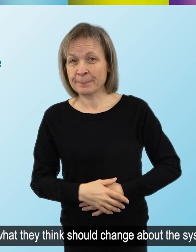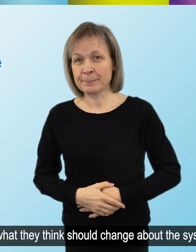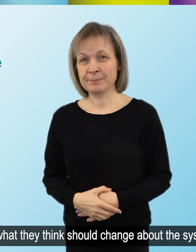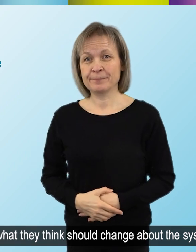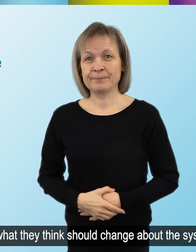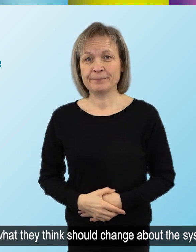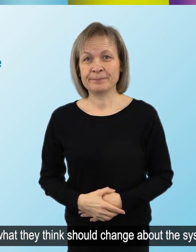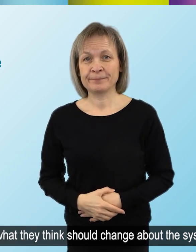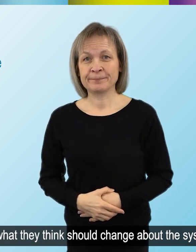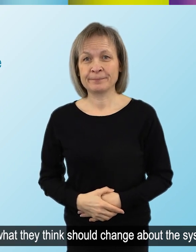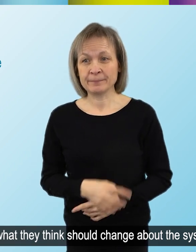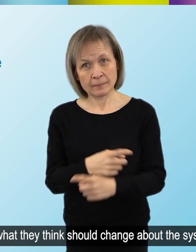system.